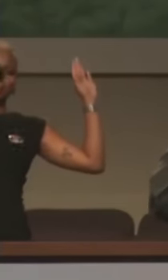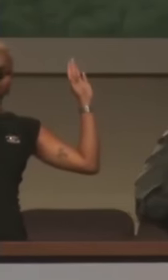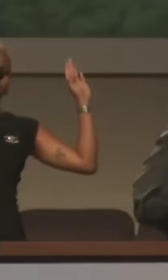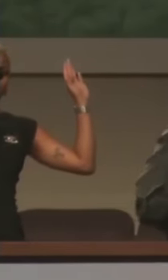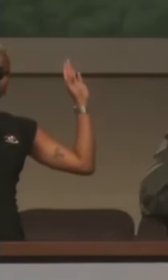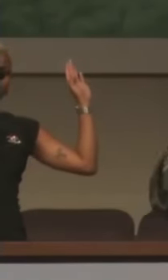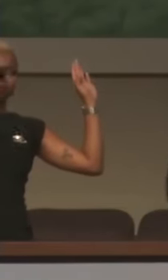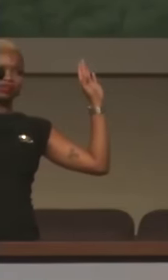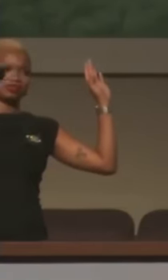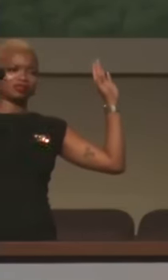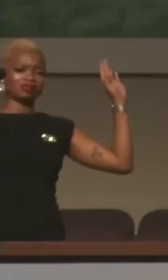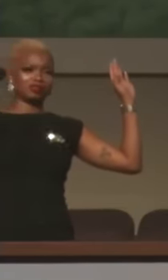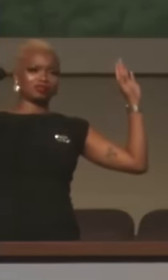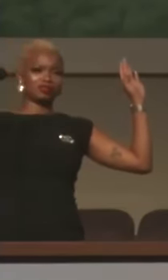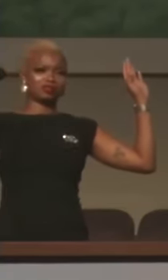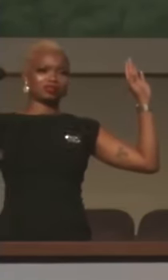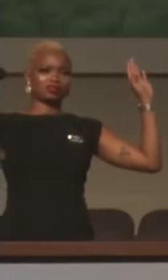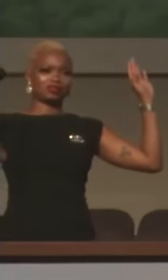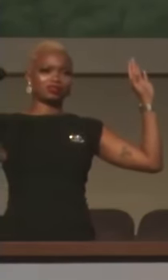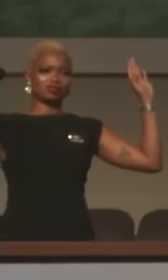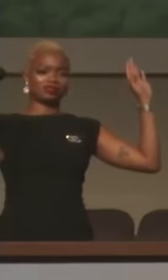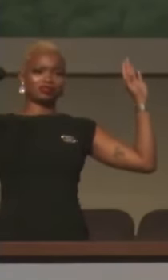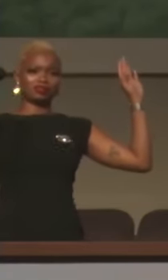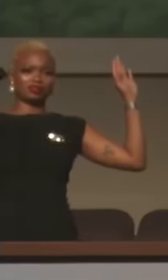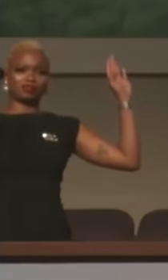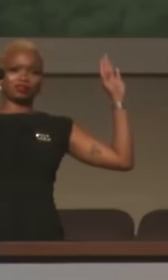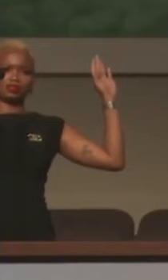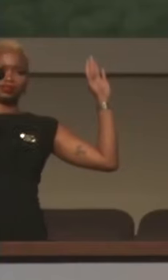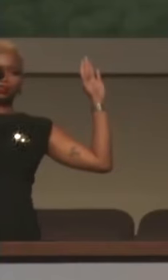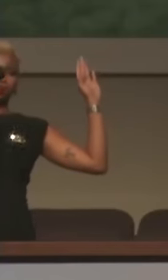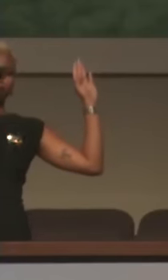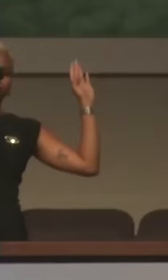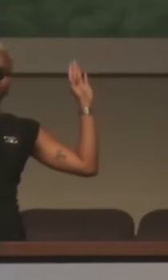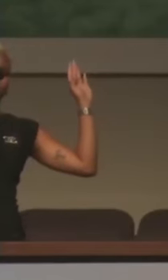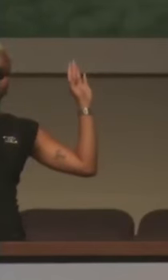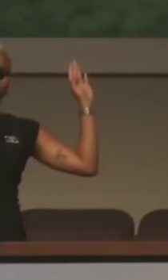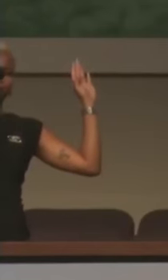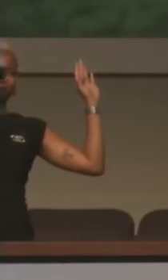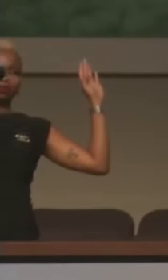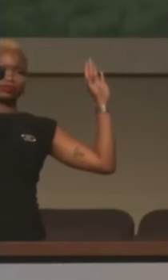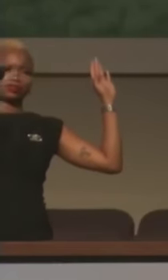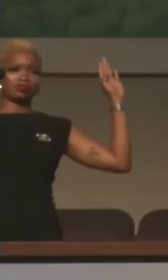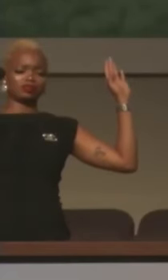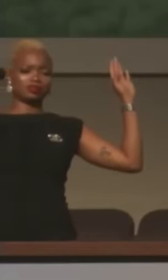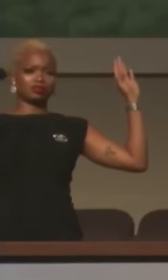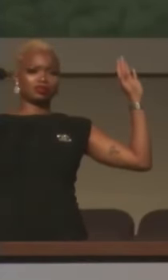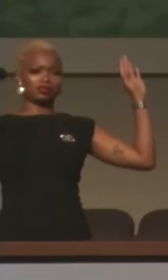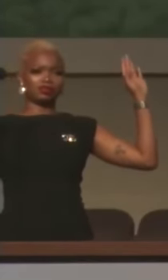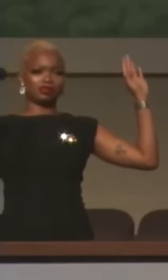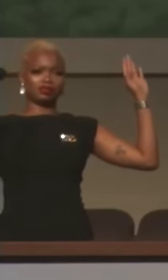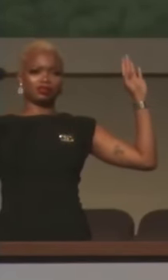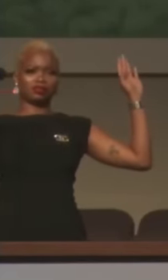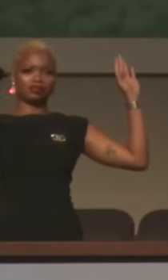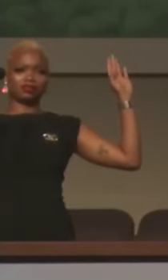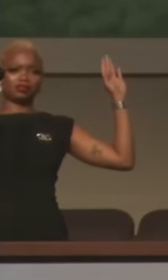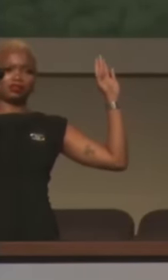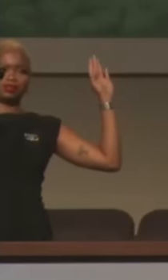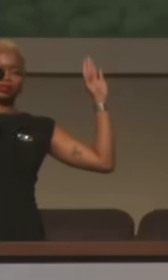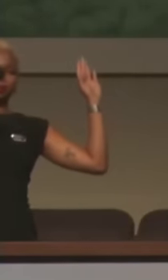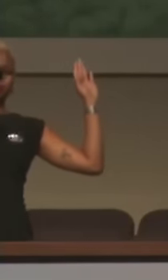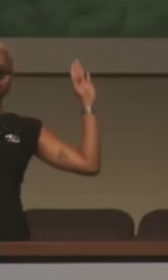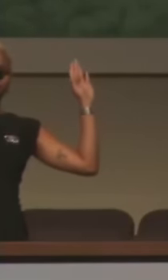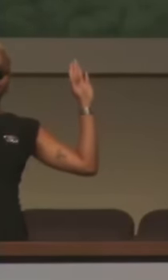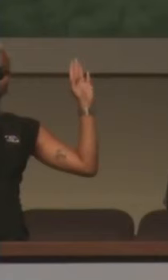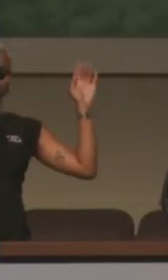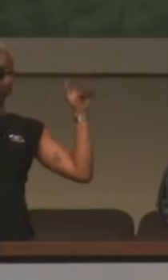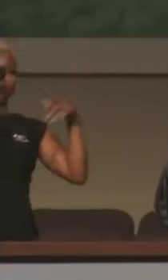What would people say if they knew we felt